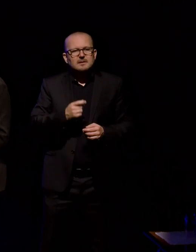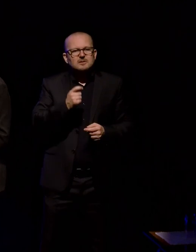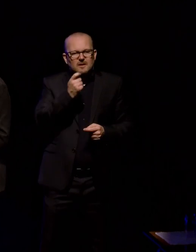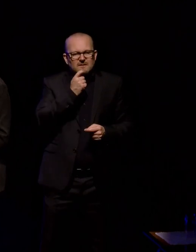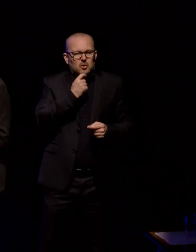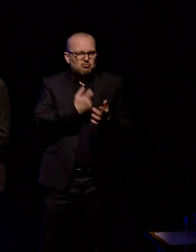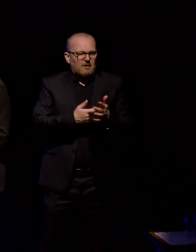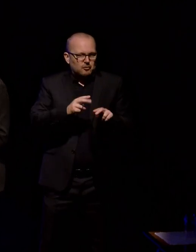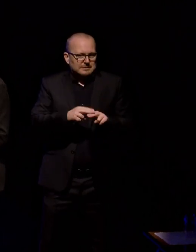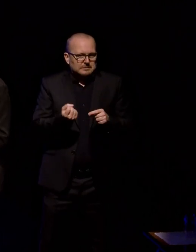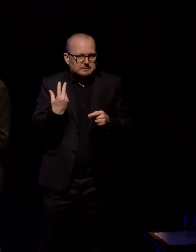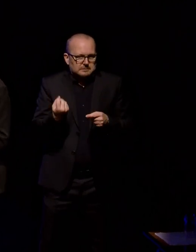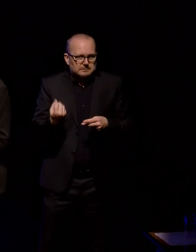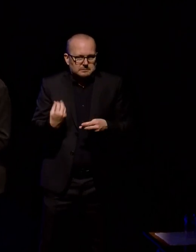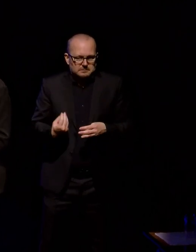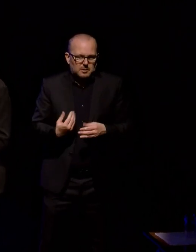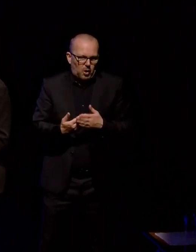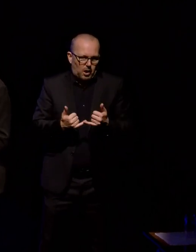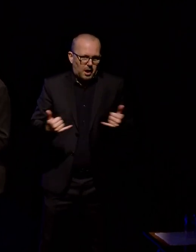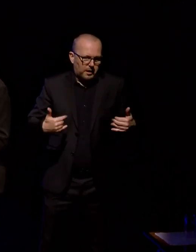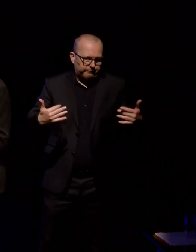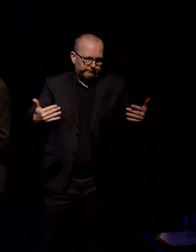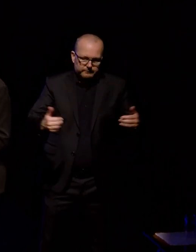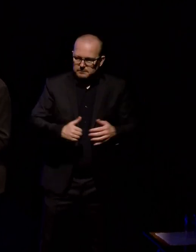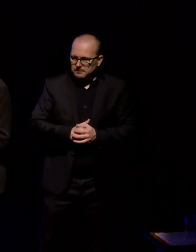references. I suppose it will be online at one stage.